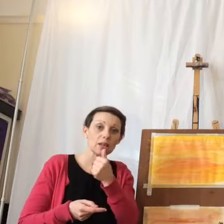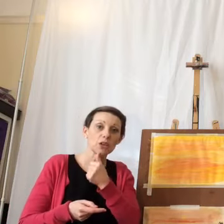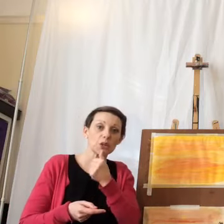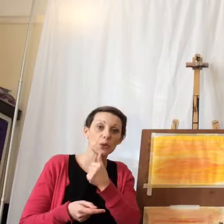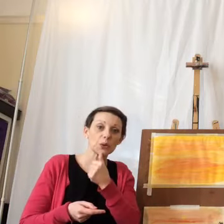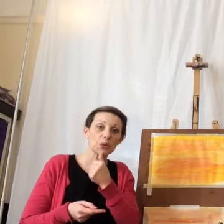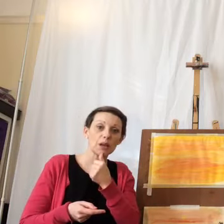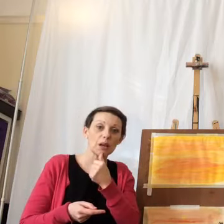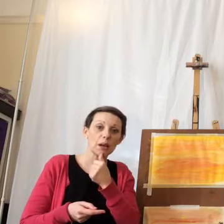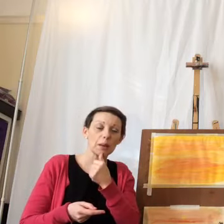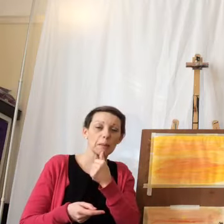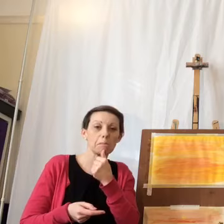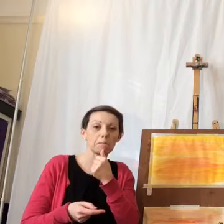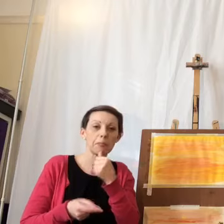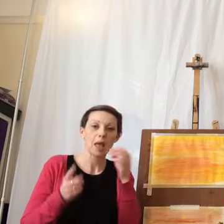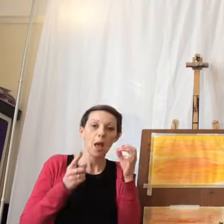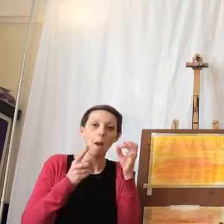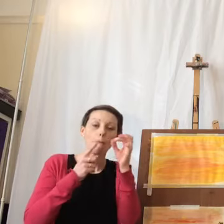or anything.